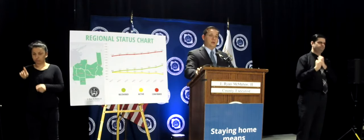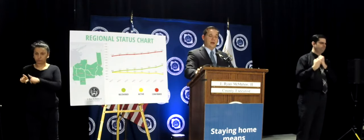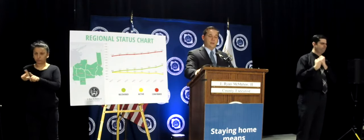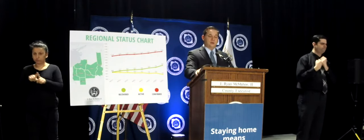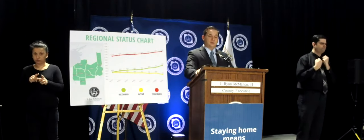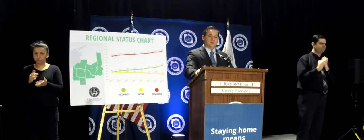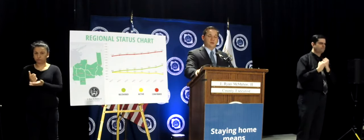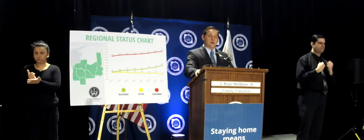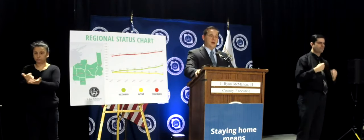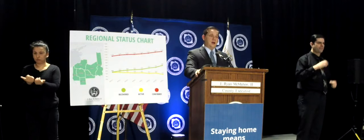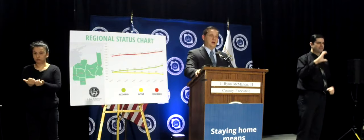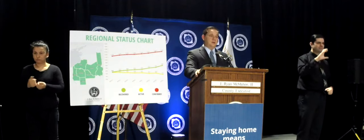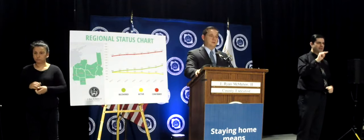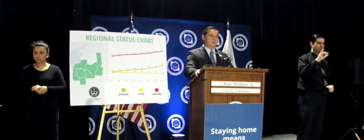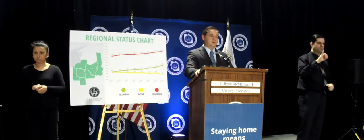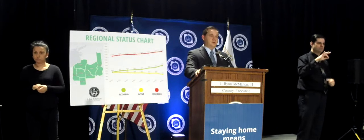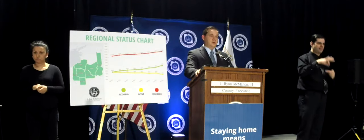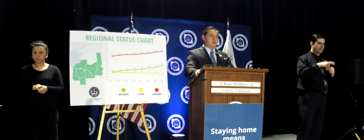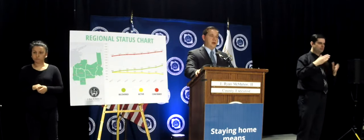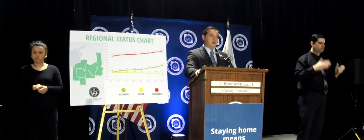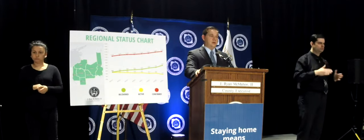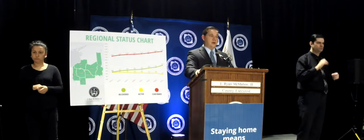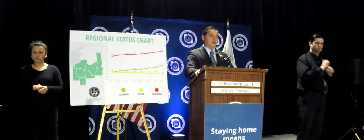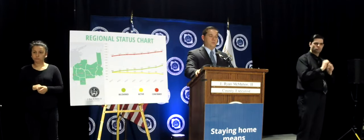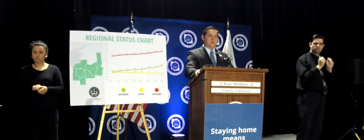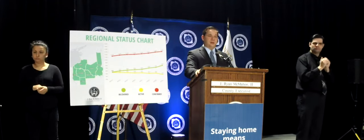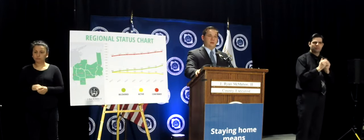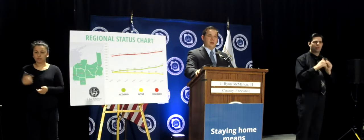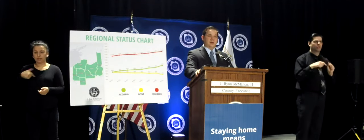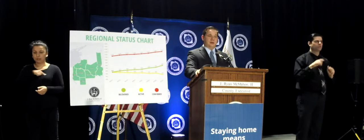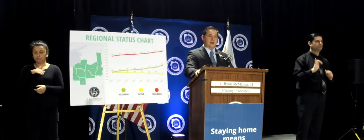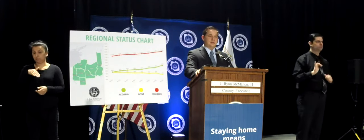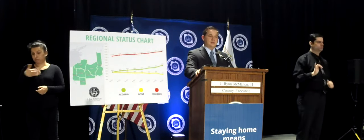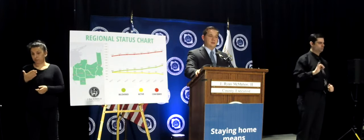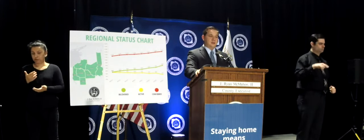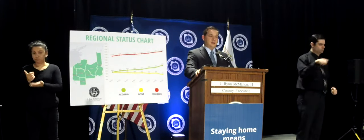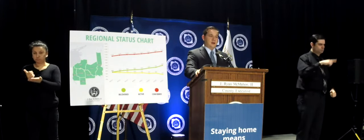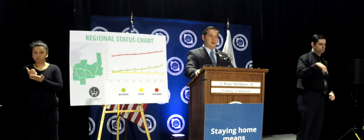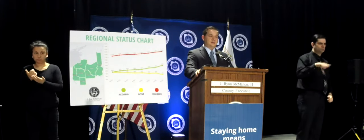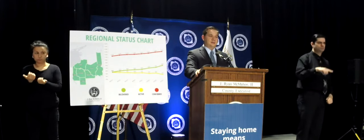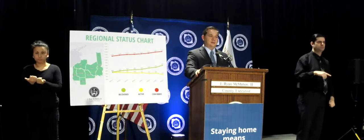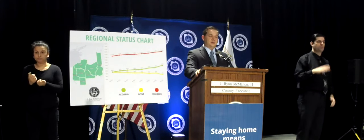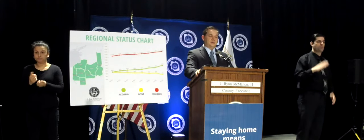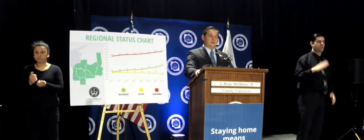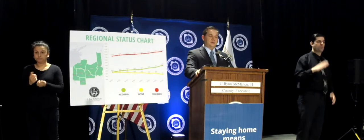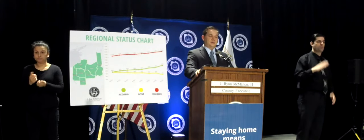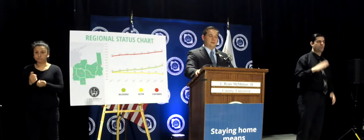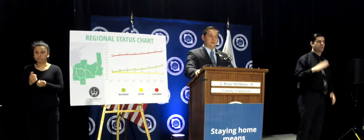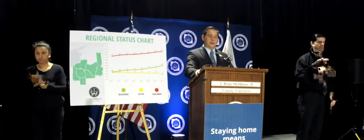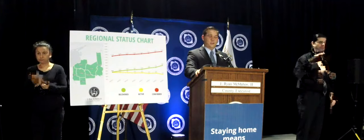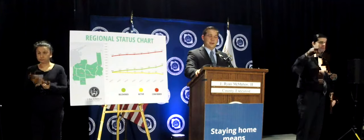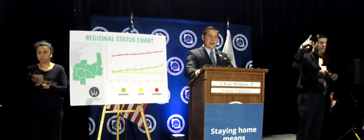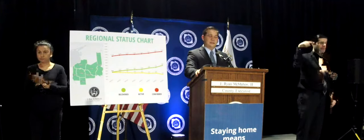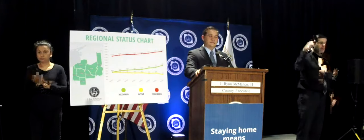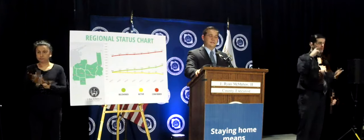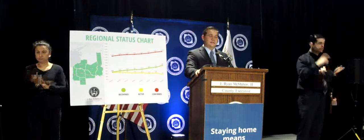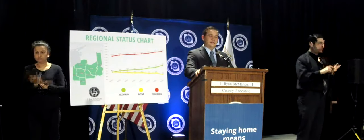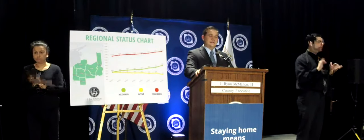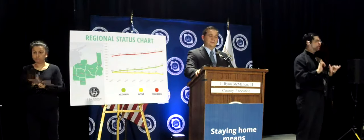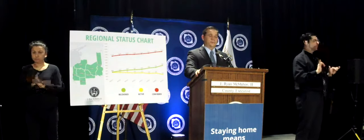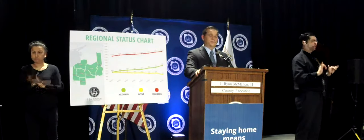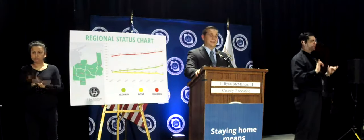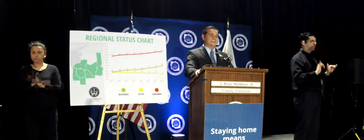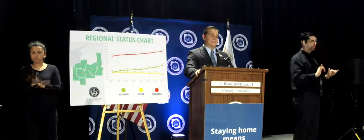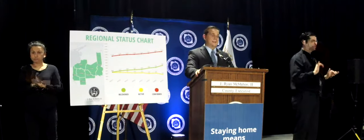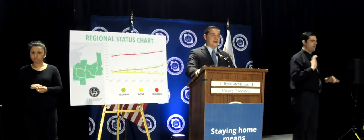delegation working on this. Certainly, I hope that they recognize the level of the hole that we have,